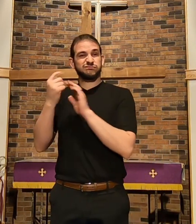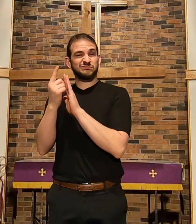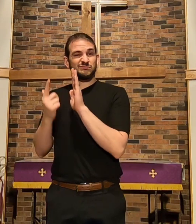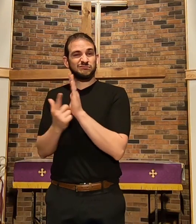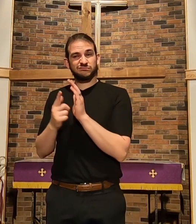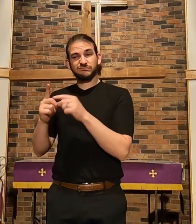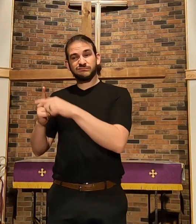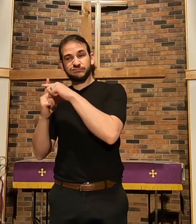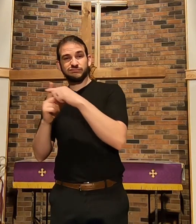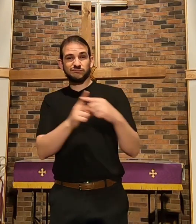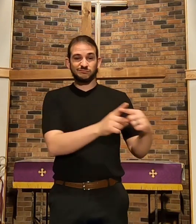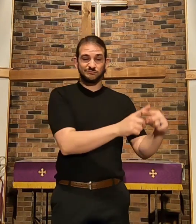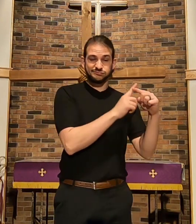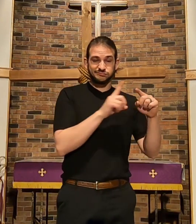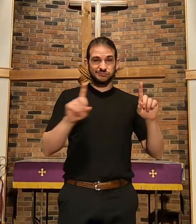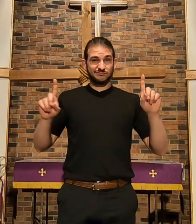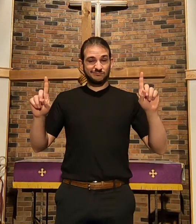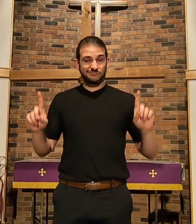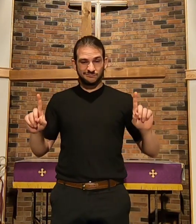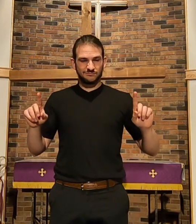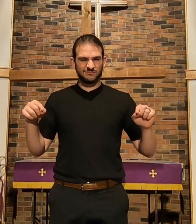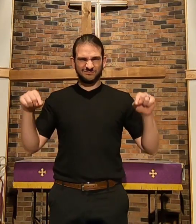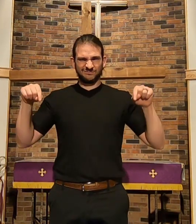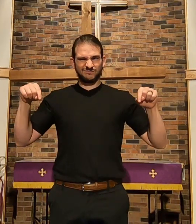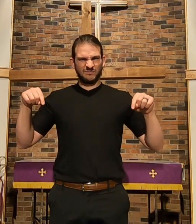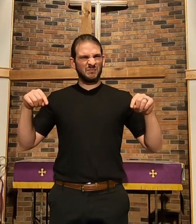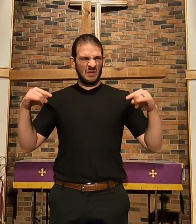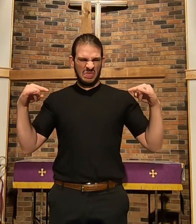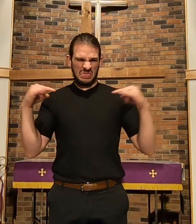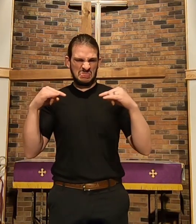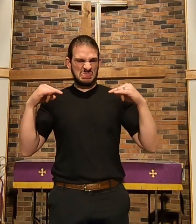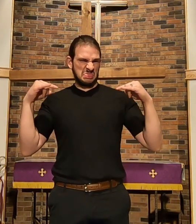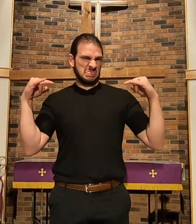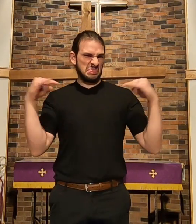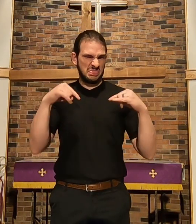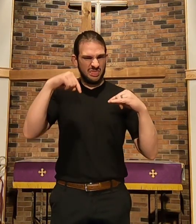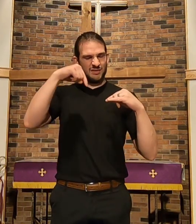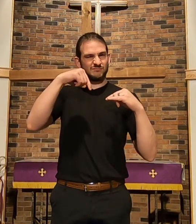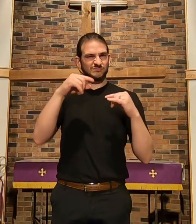The two criminals also said cruel things to Jesus.